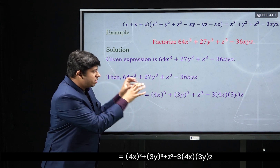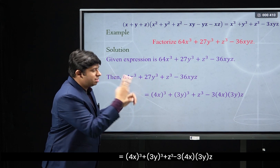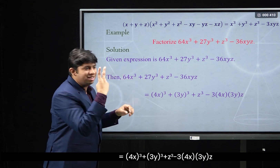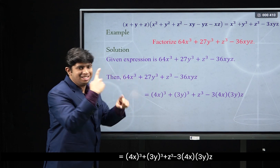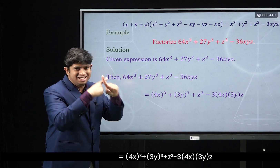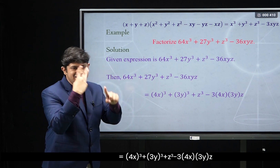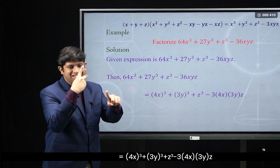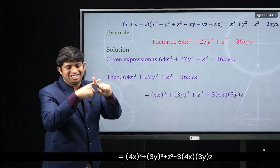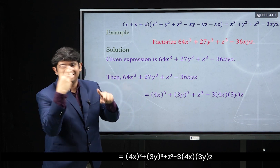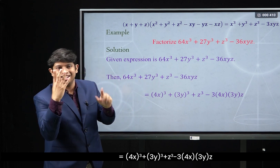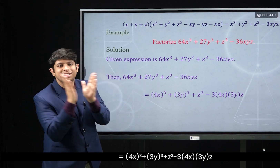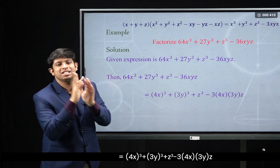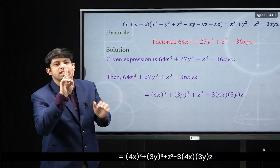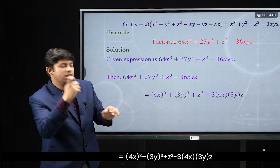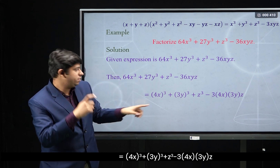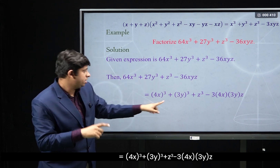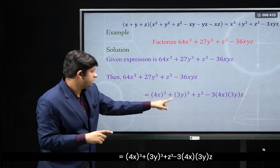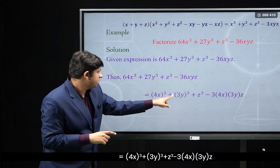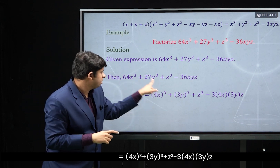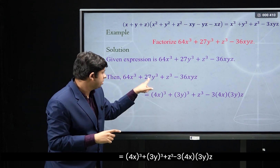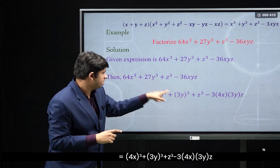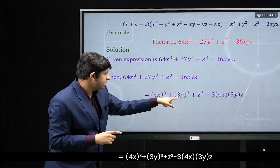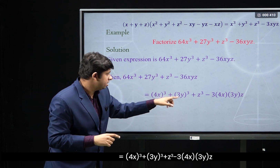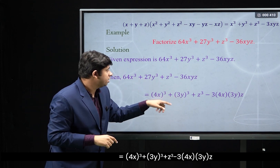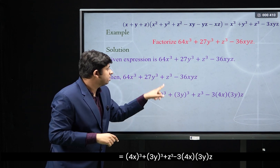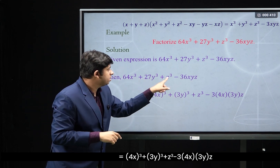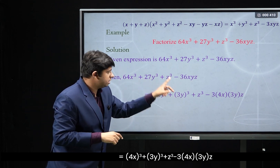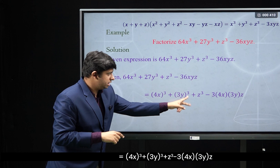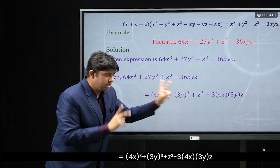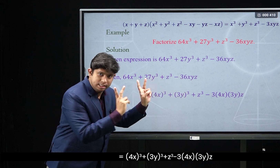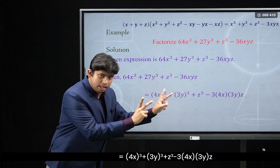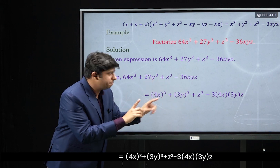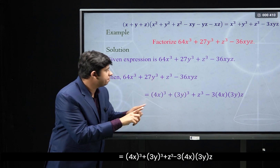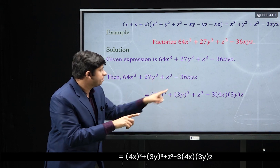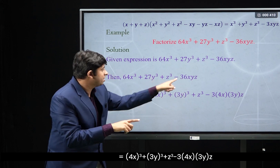cube plus z cube minus 3 into 4x into 3y into z.